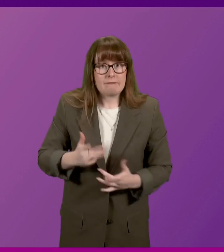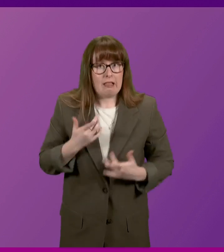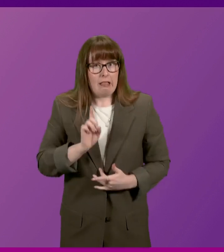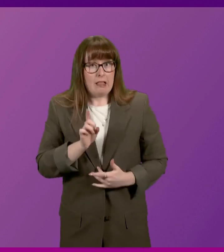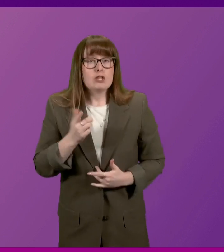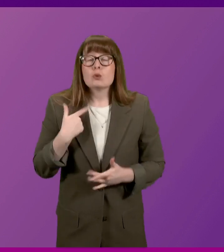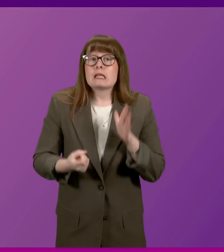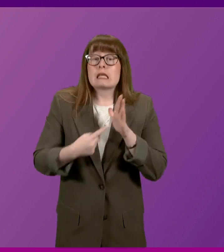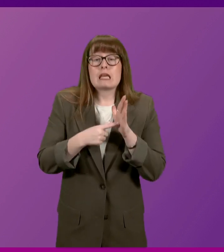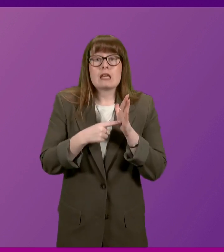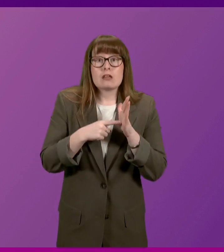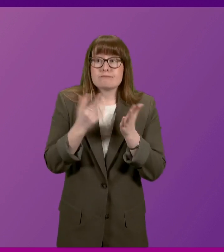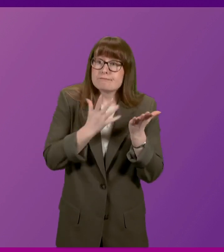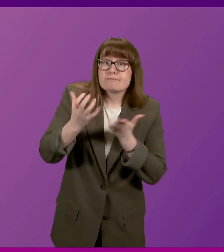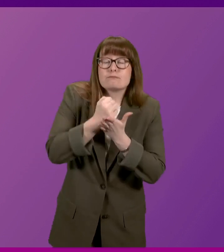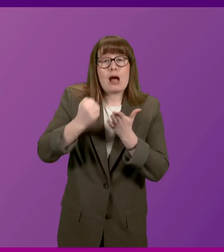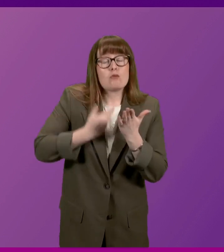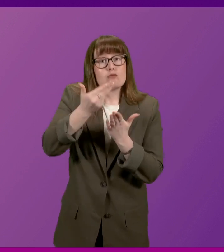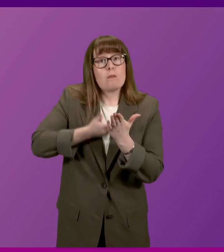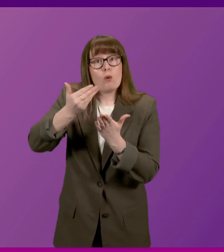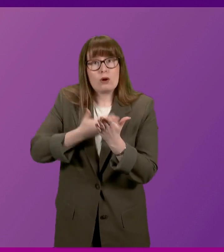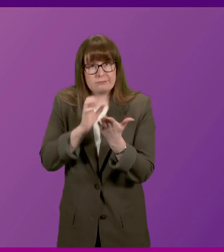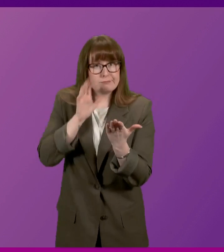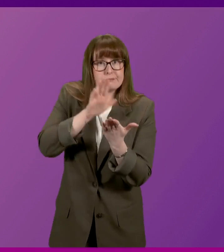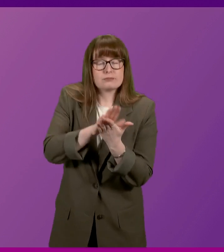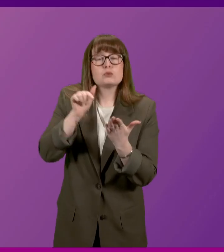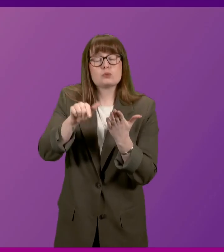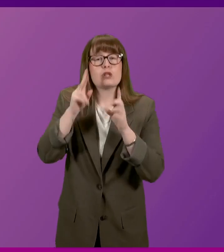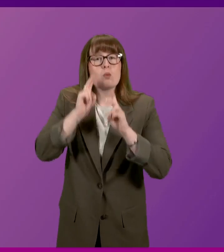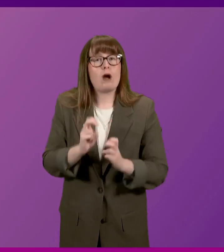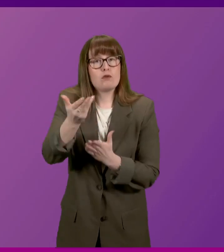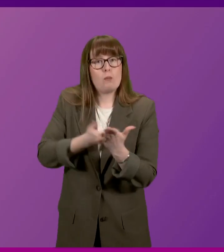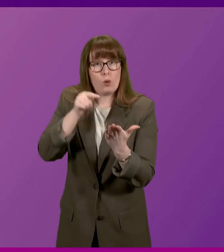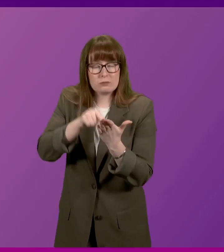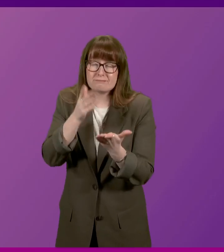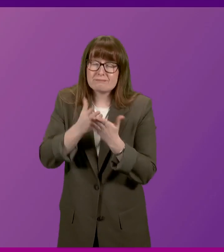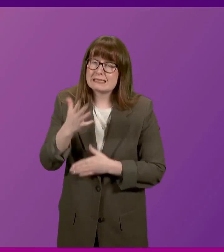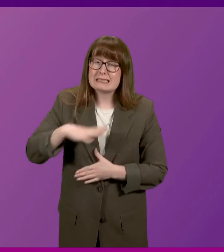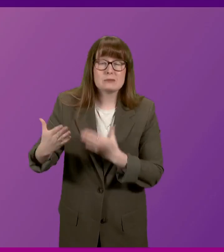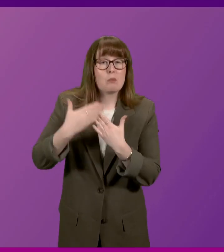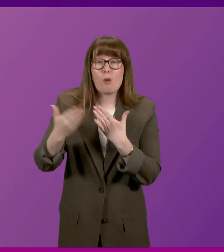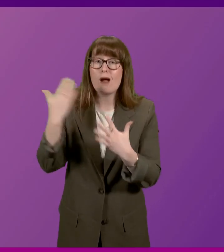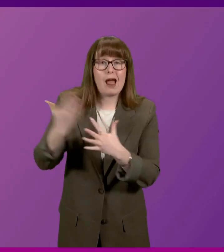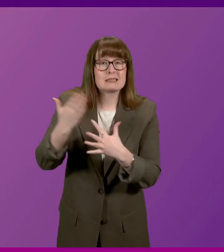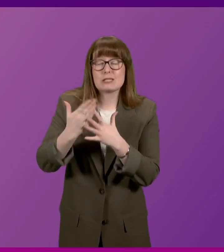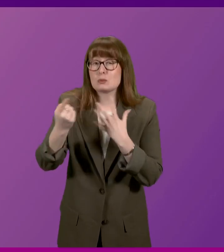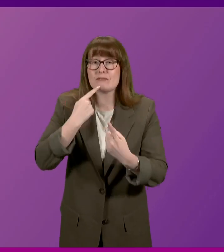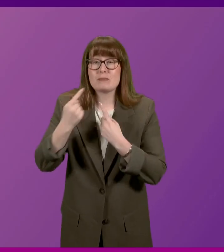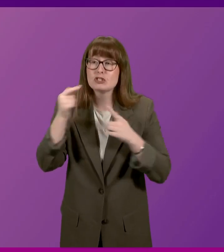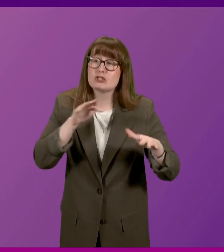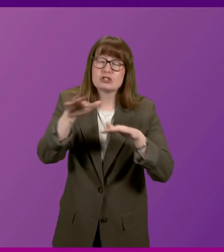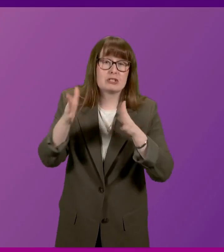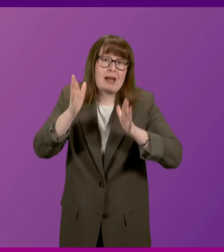So the key findings of our report, which were highlighted in the inquiry report as well, is that they need more access to information.